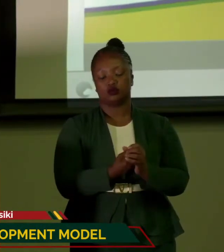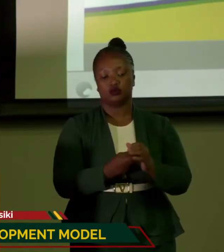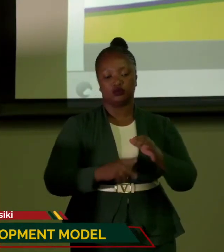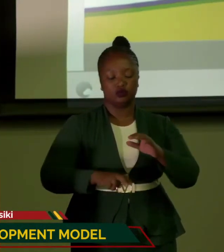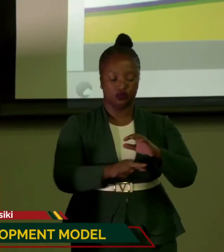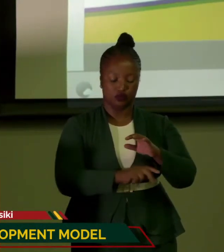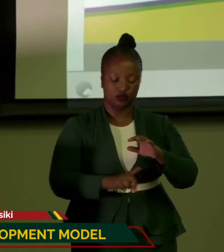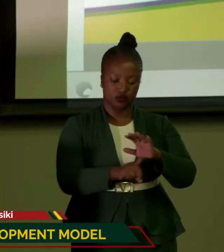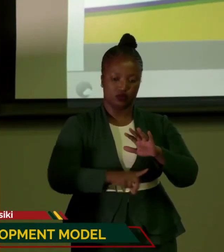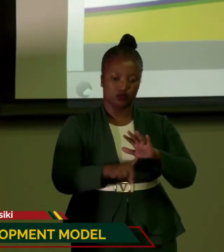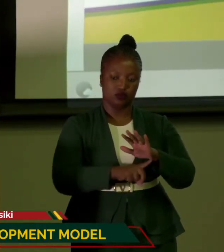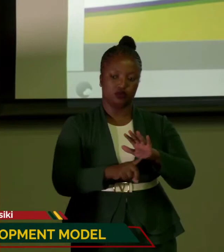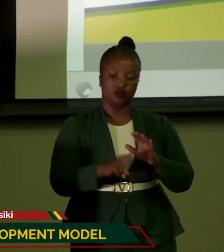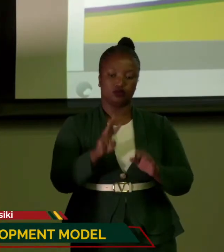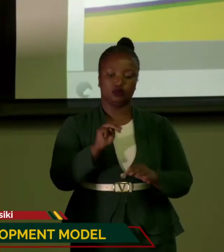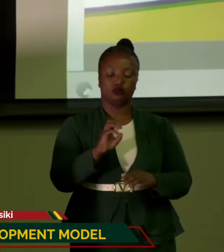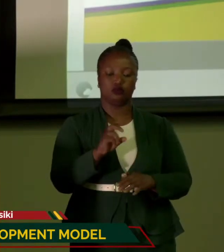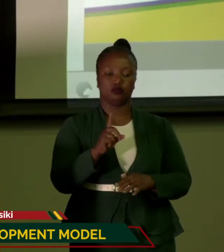development model,